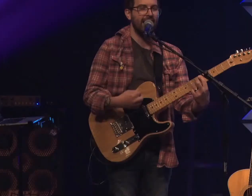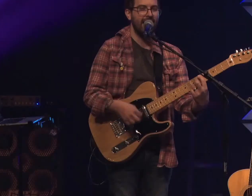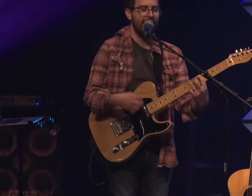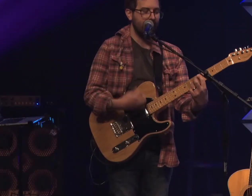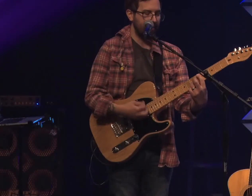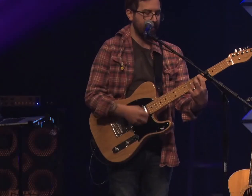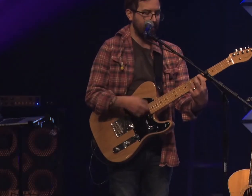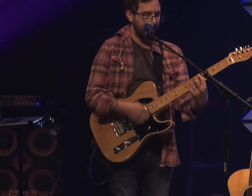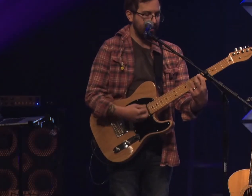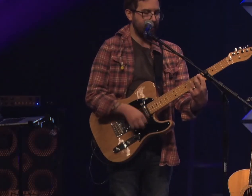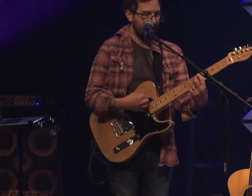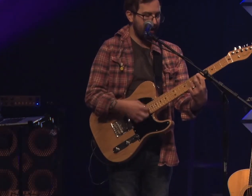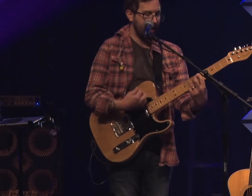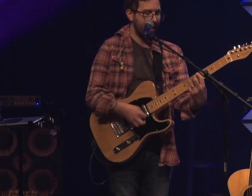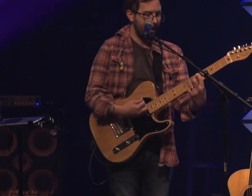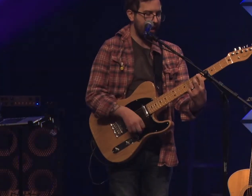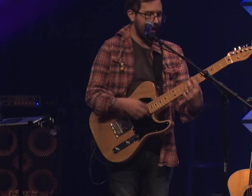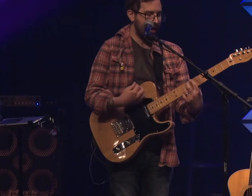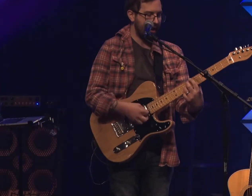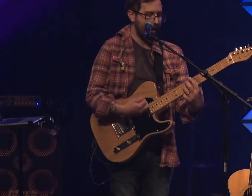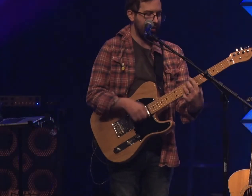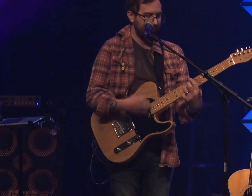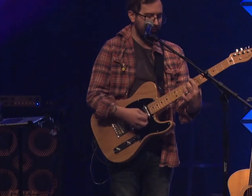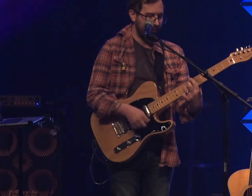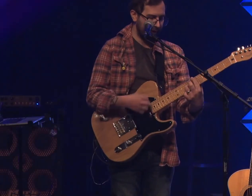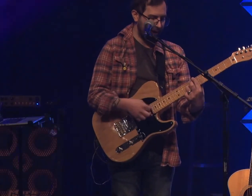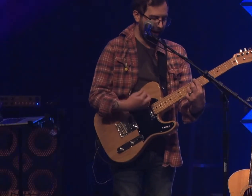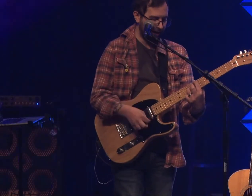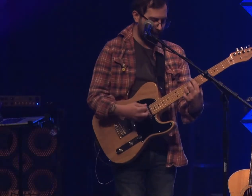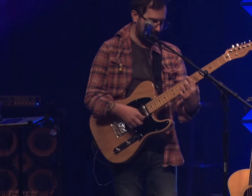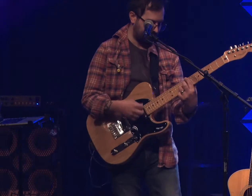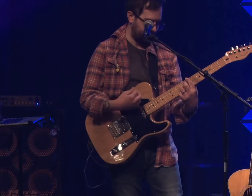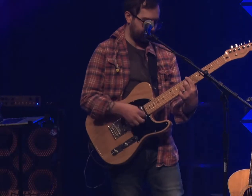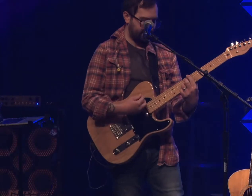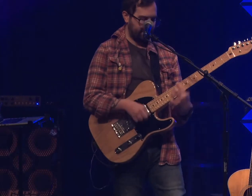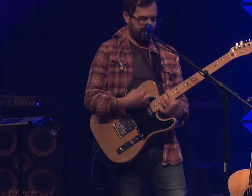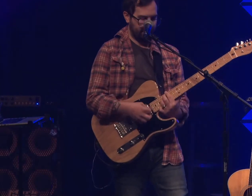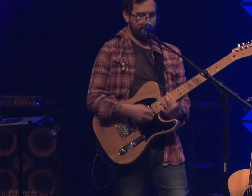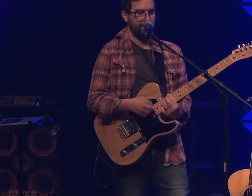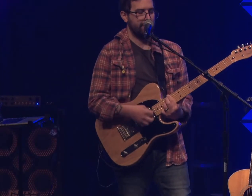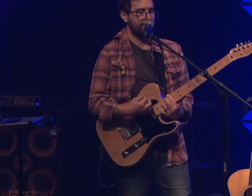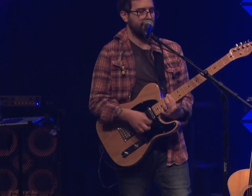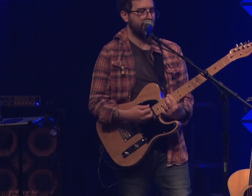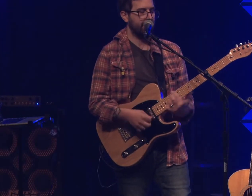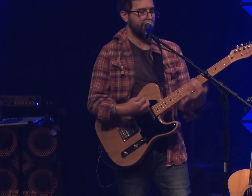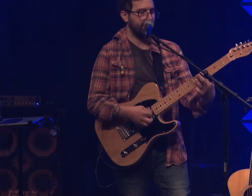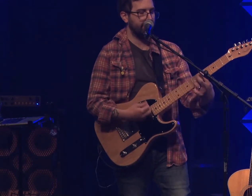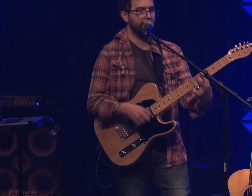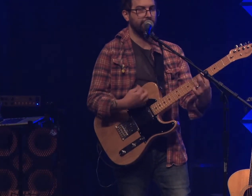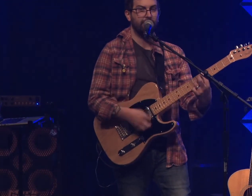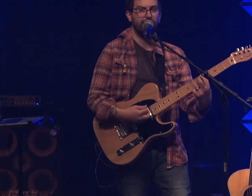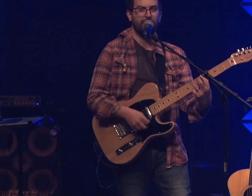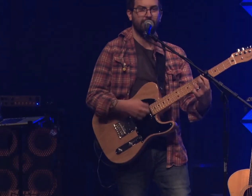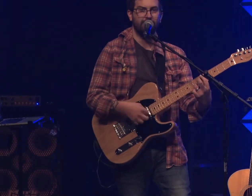yeah, yeah, yeah, yeah, ooh, yeah, yeah,